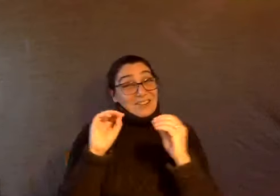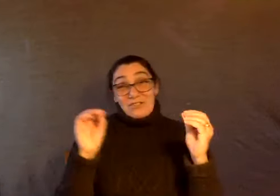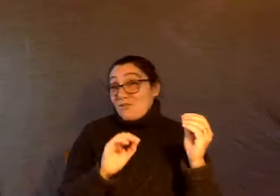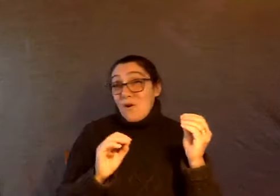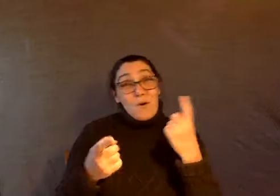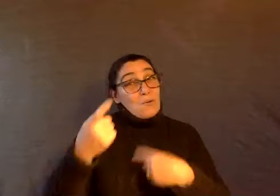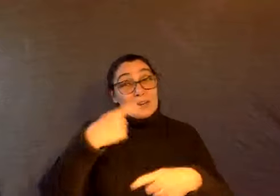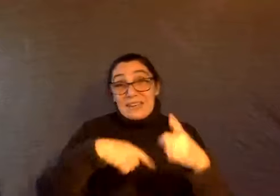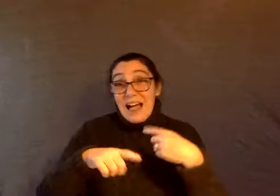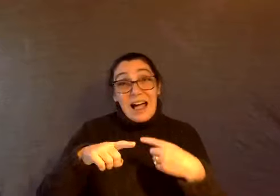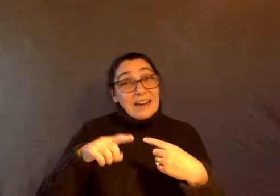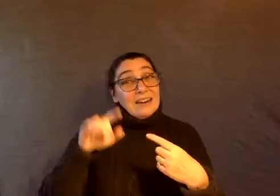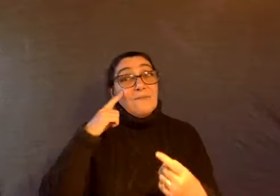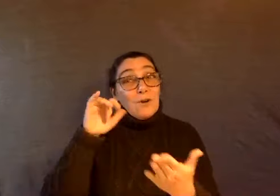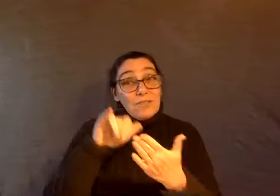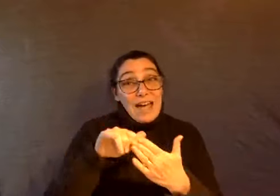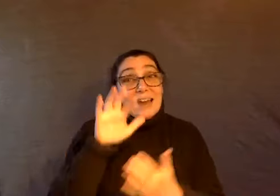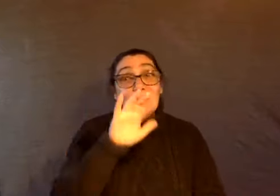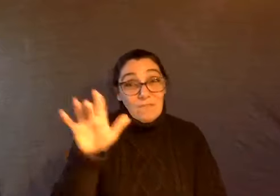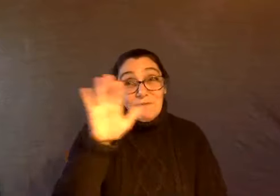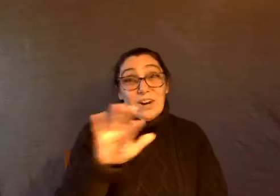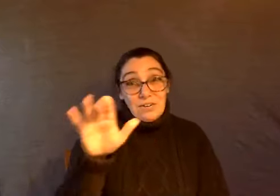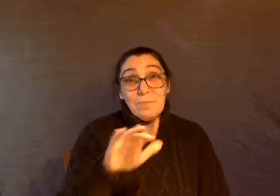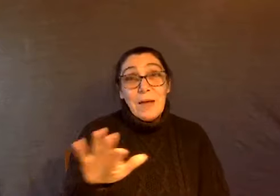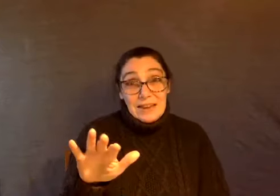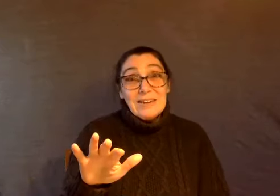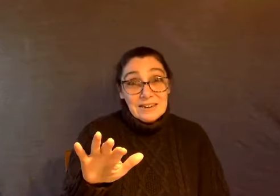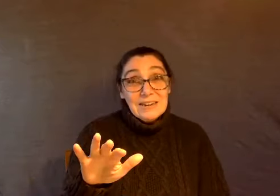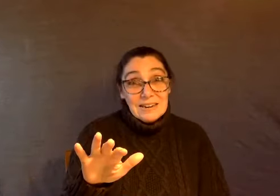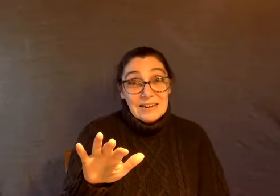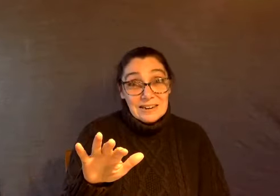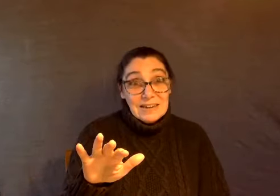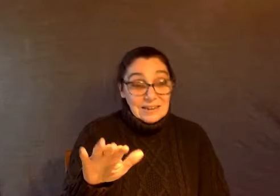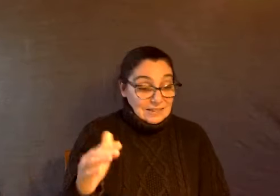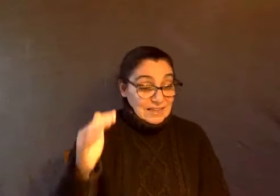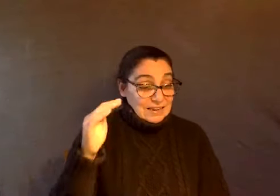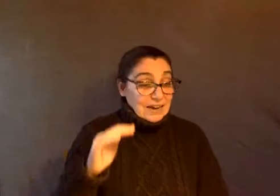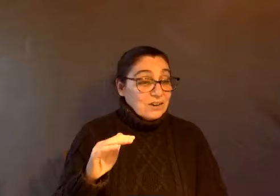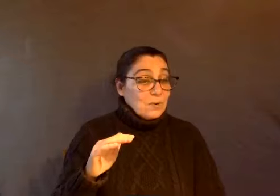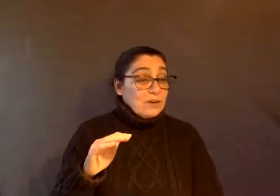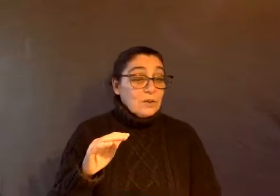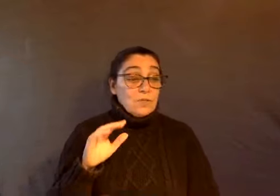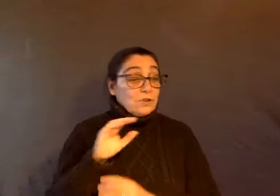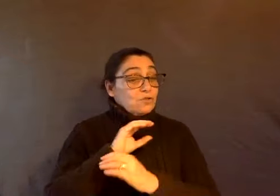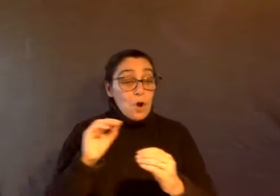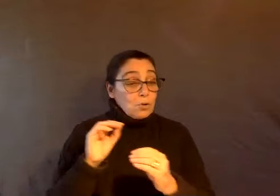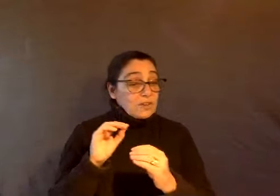There's no sign for that. You have to finger spell it. That's the next one. So there's no